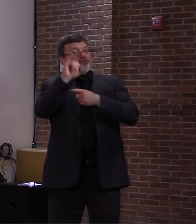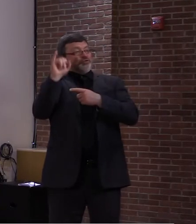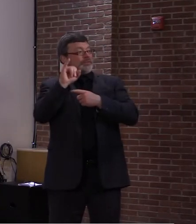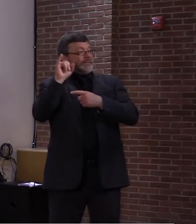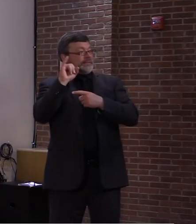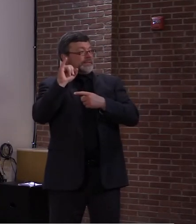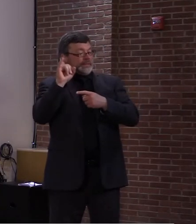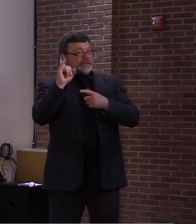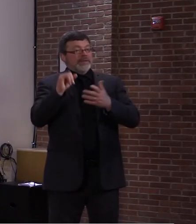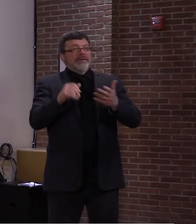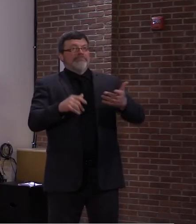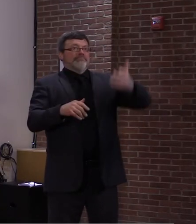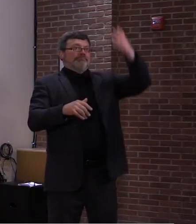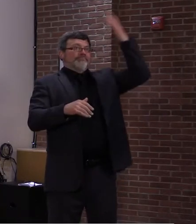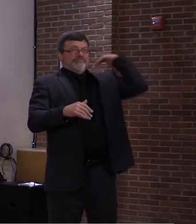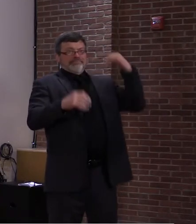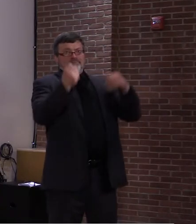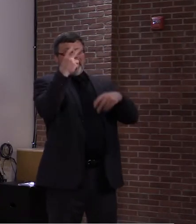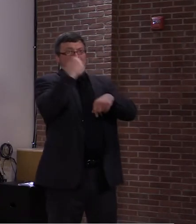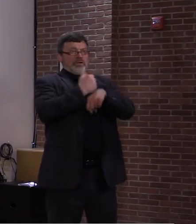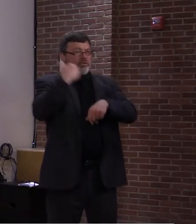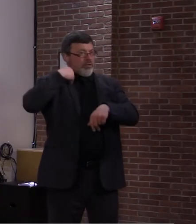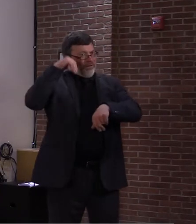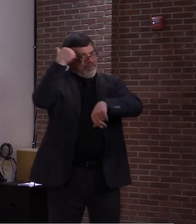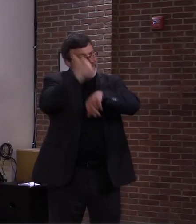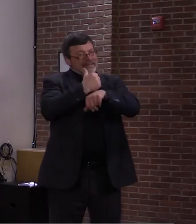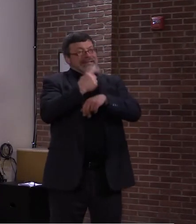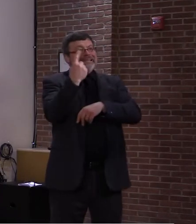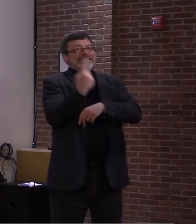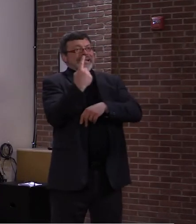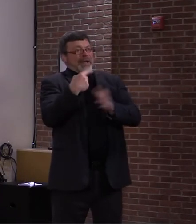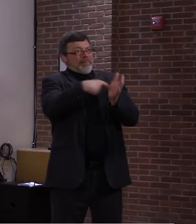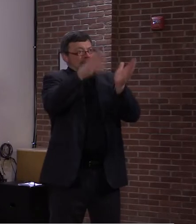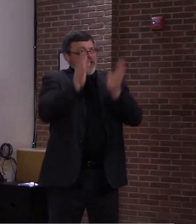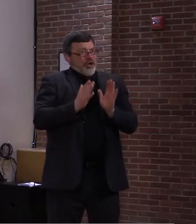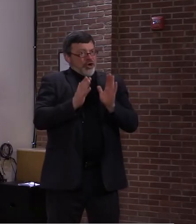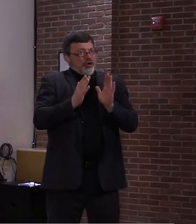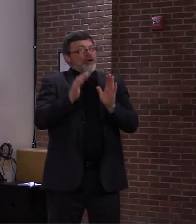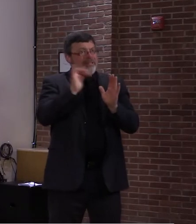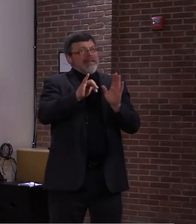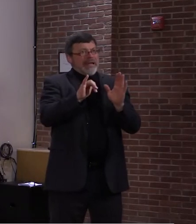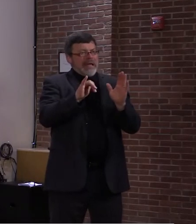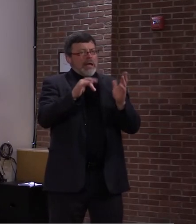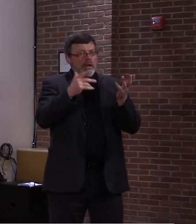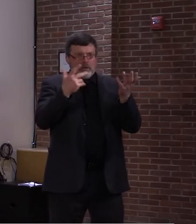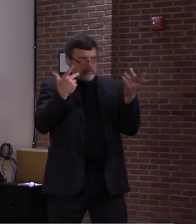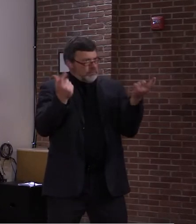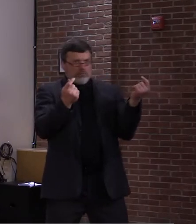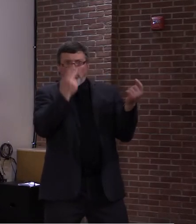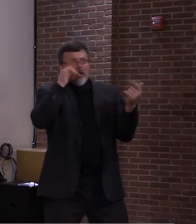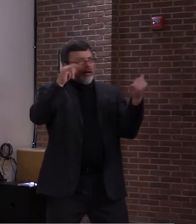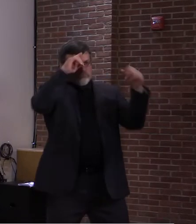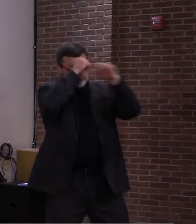cost. 5 years after that was passed, Governor